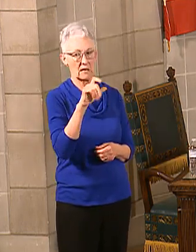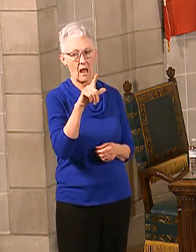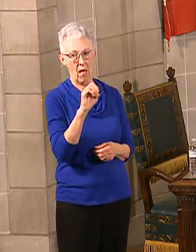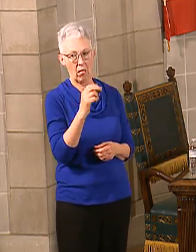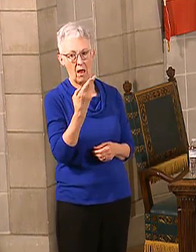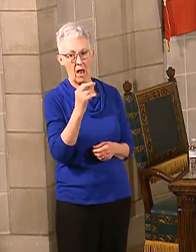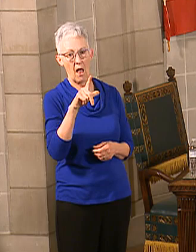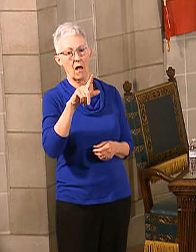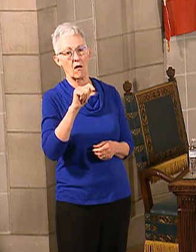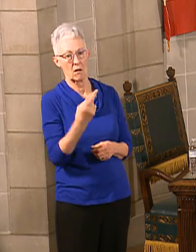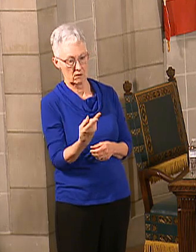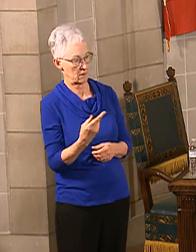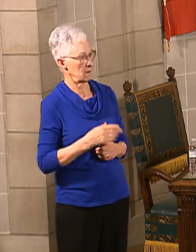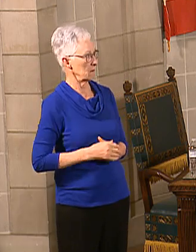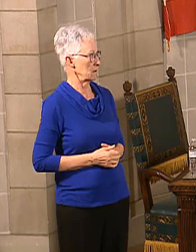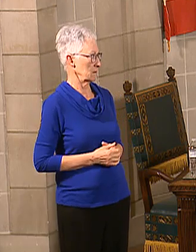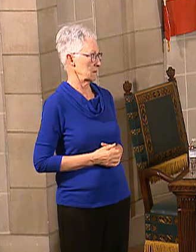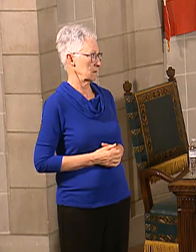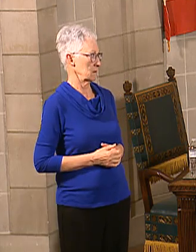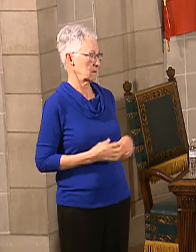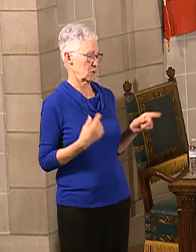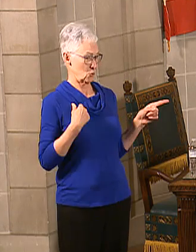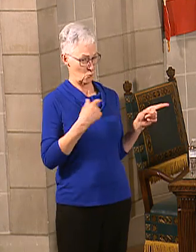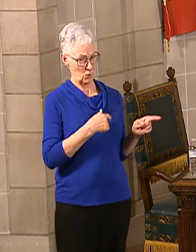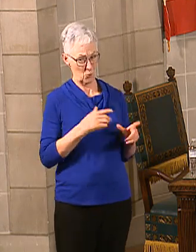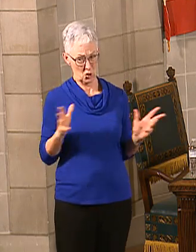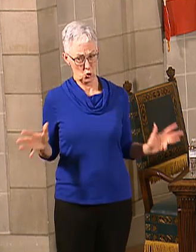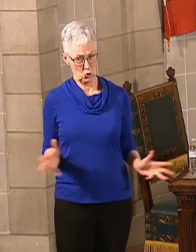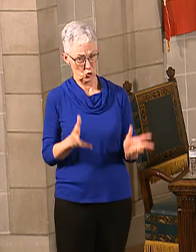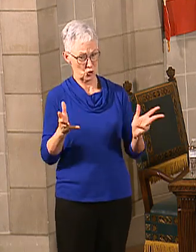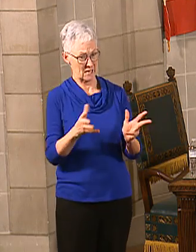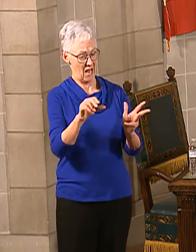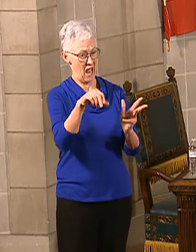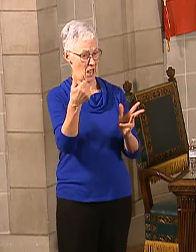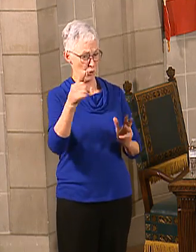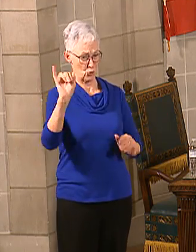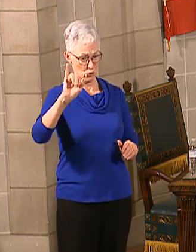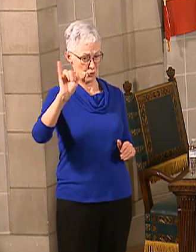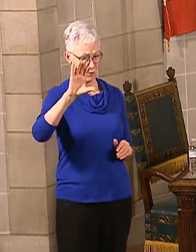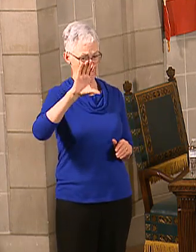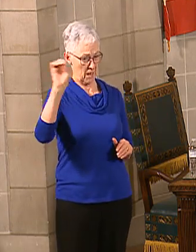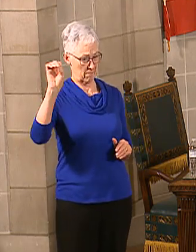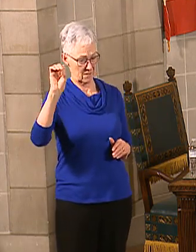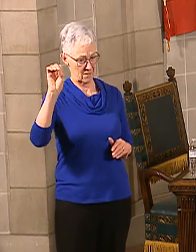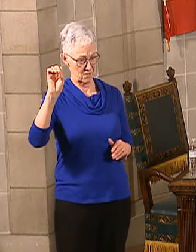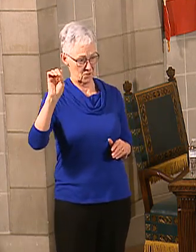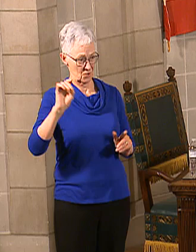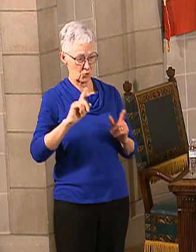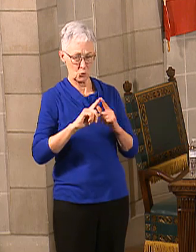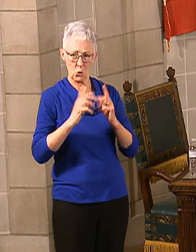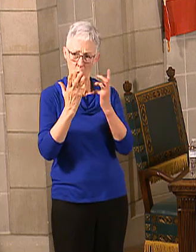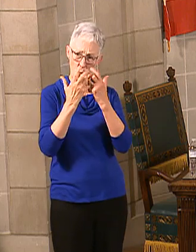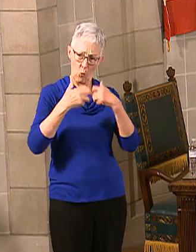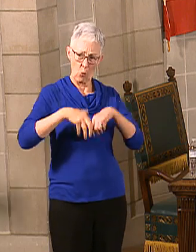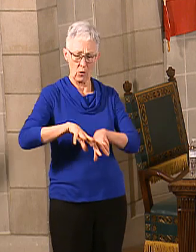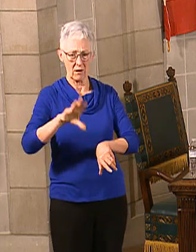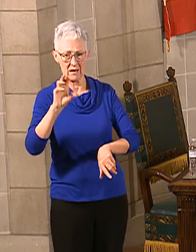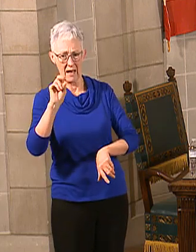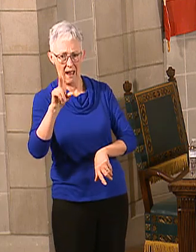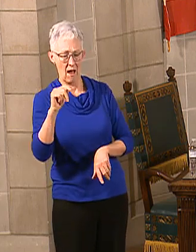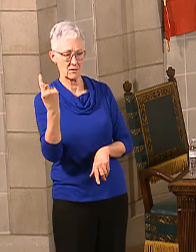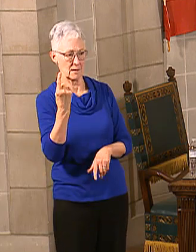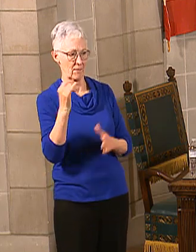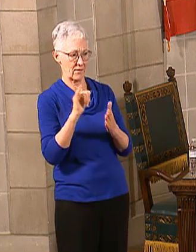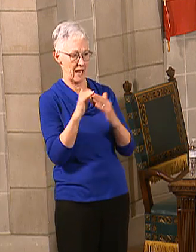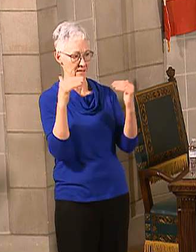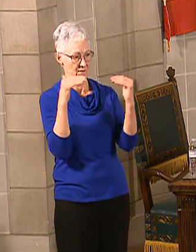Great, thanks, Dr. Anton, though we would highly encourage those other insurance companies to work out something to be fair to providers to be